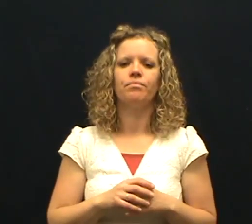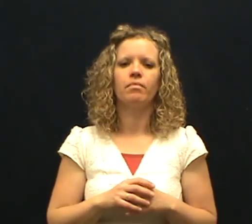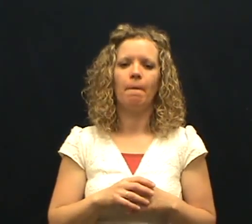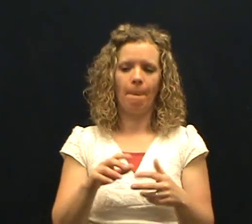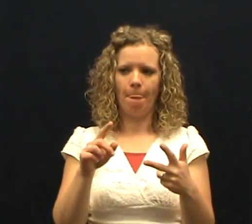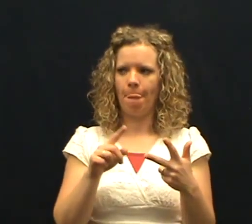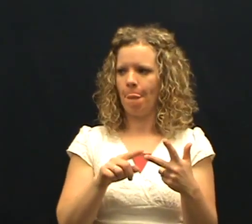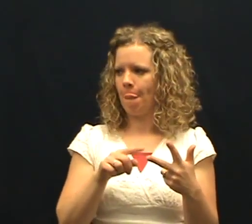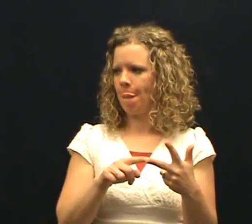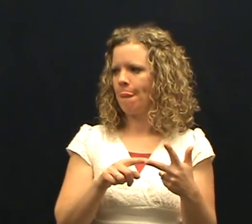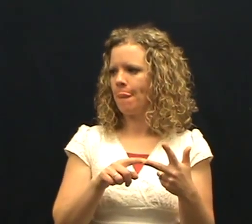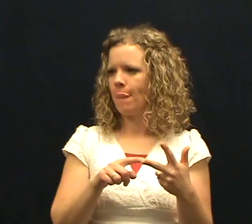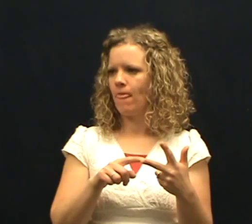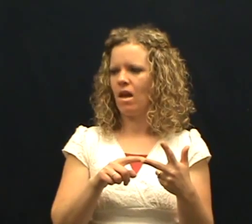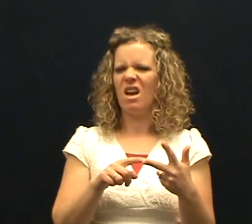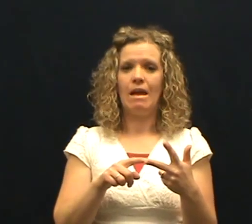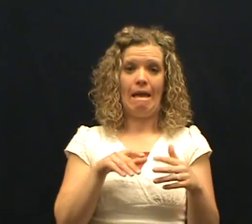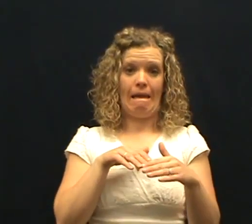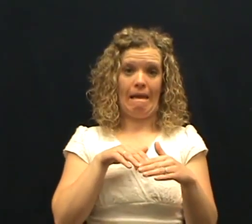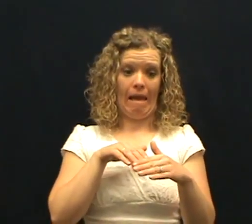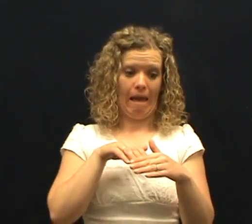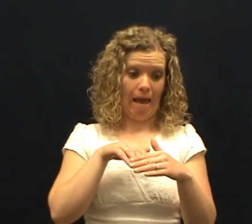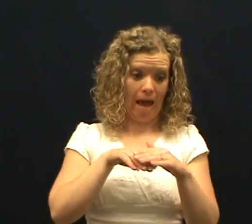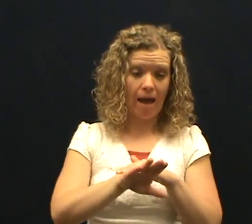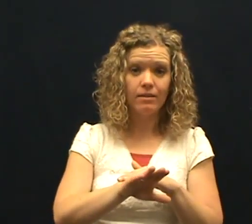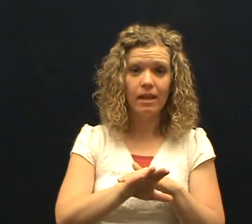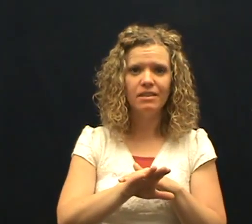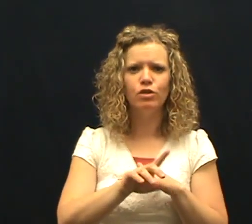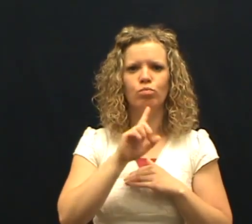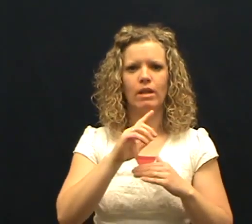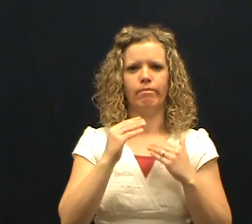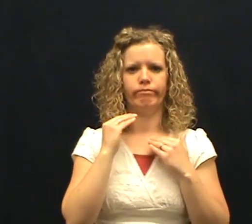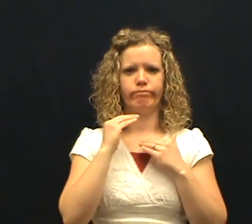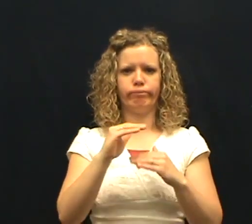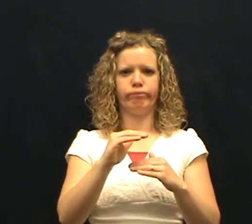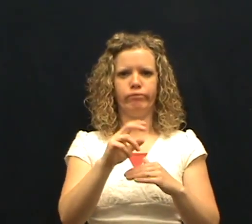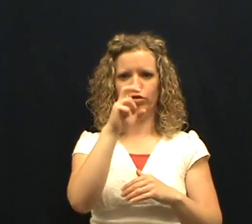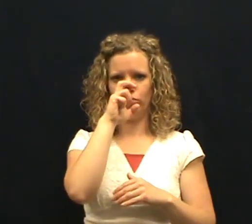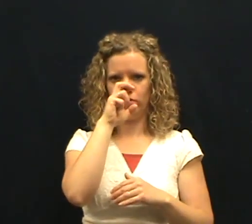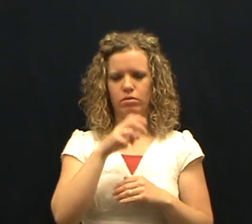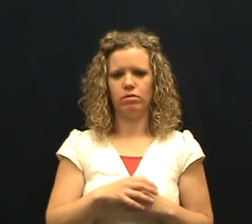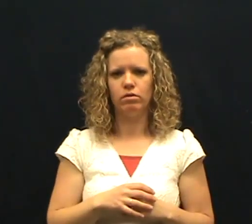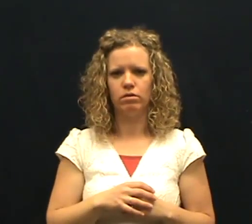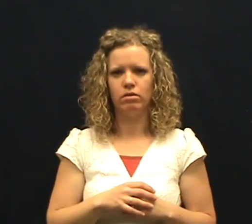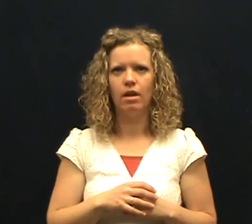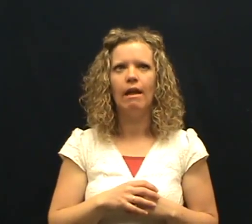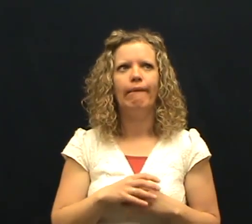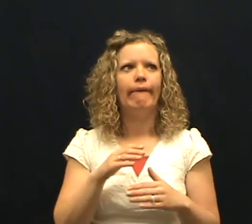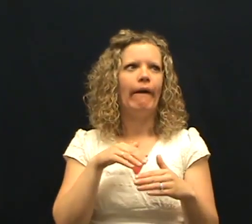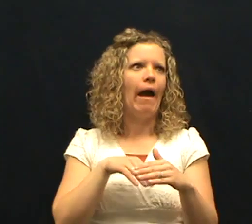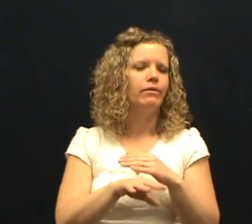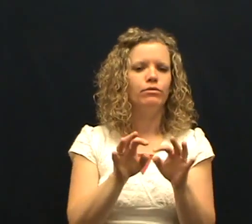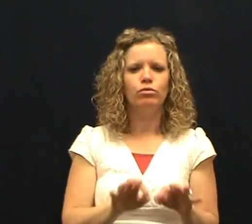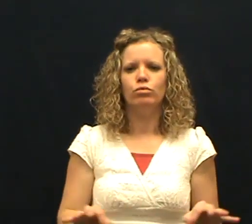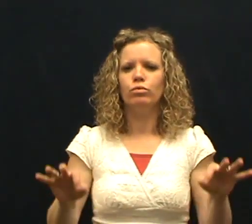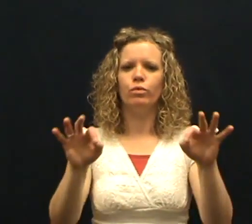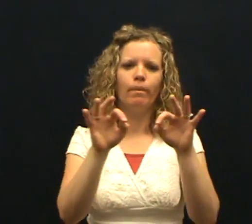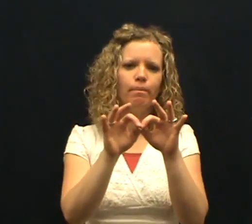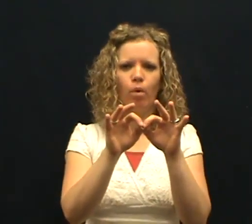access in internal control. We restrict access to of important things and areas to